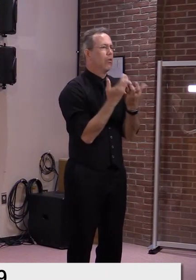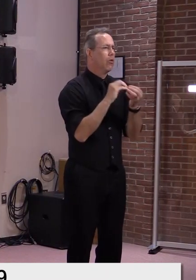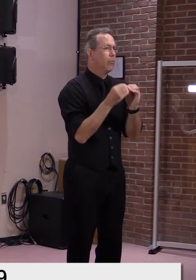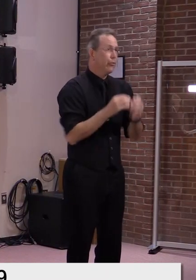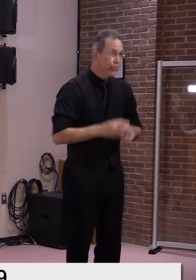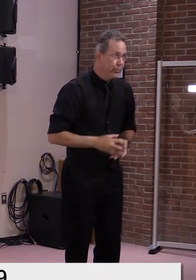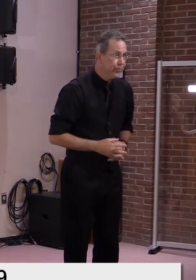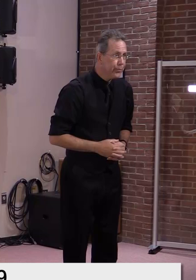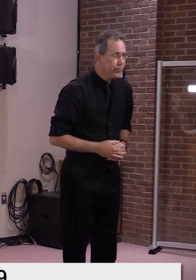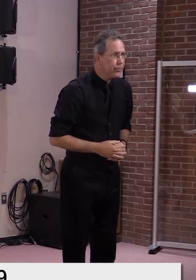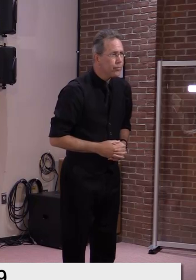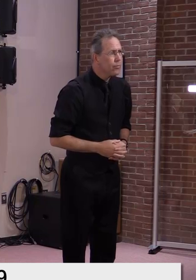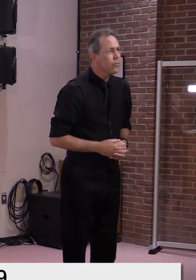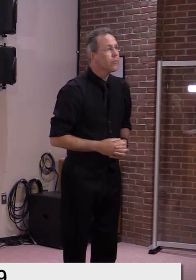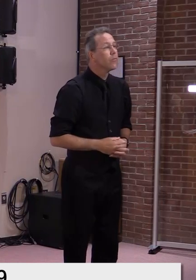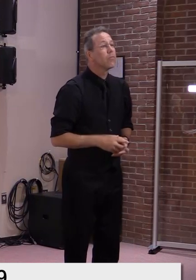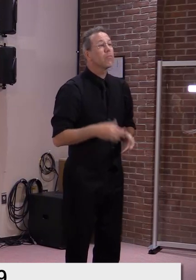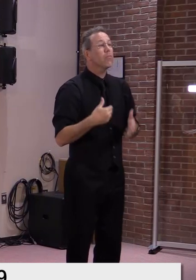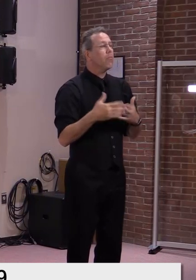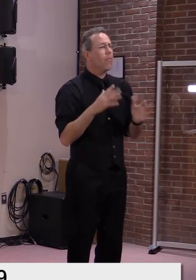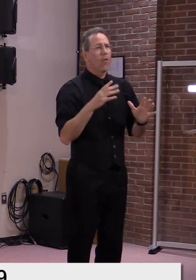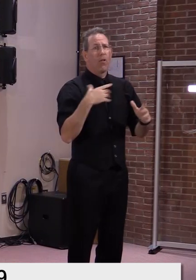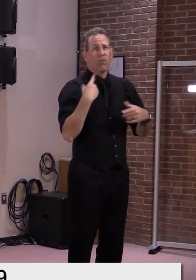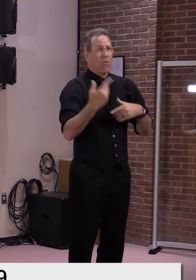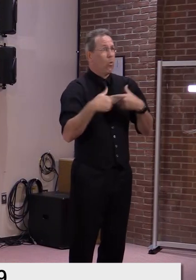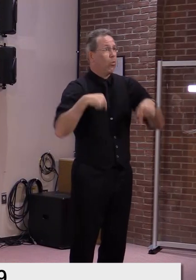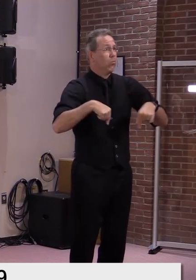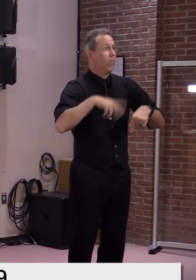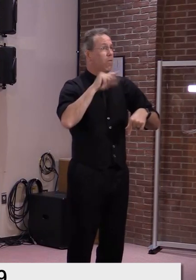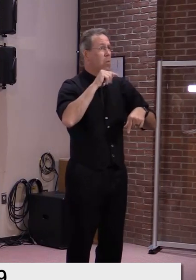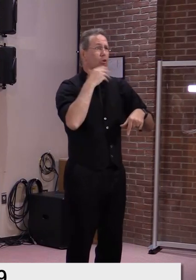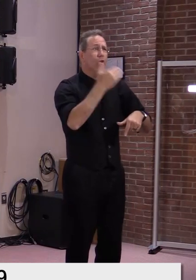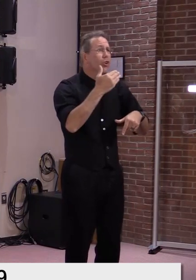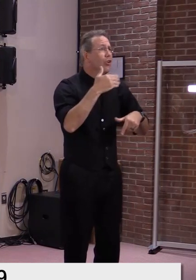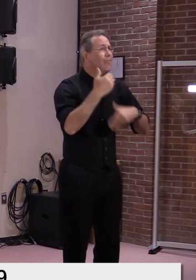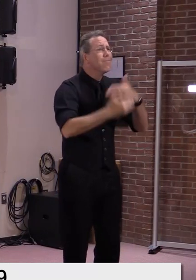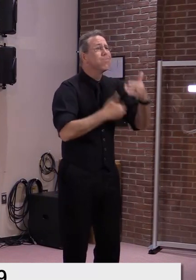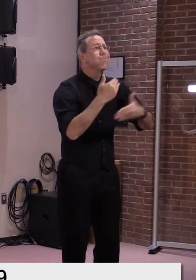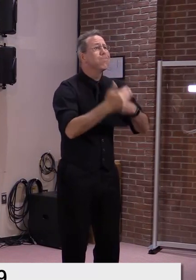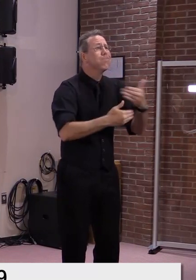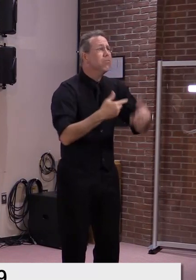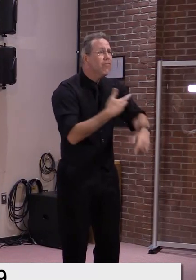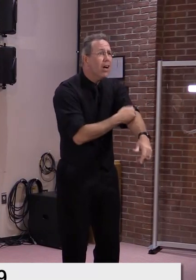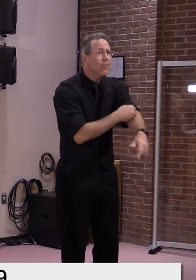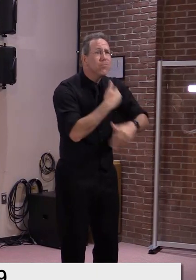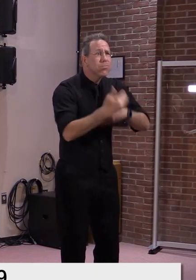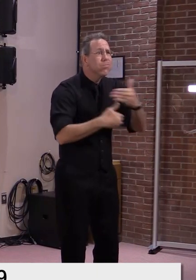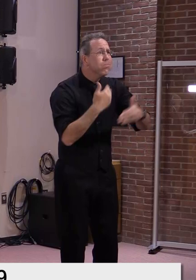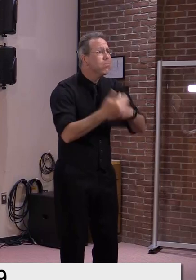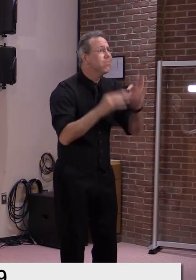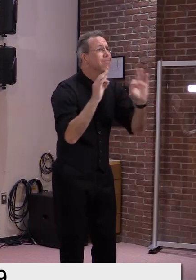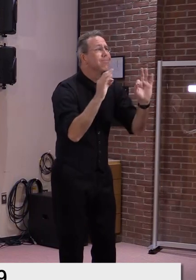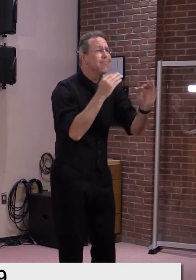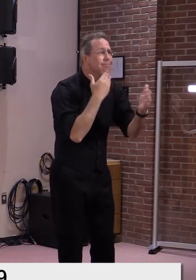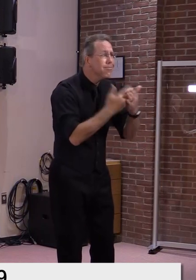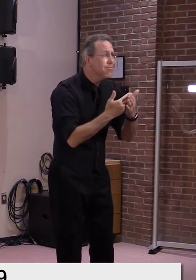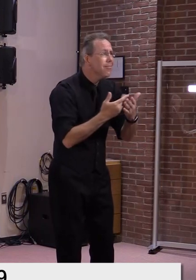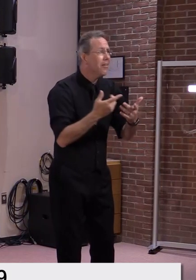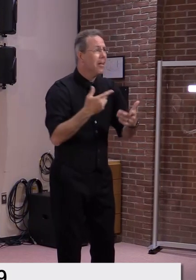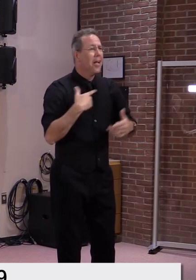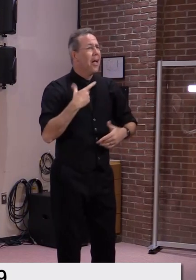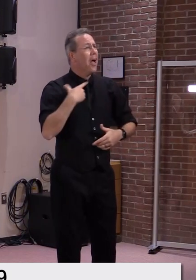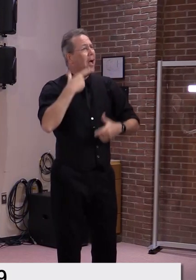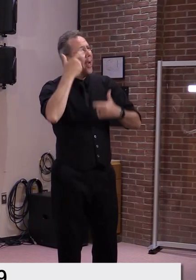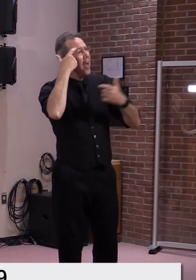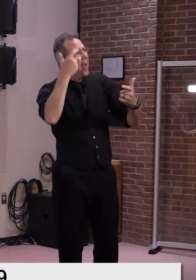our vaccination program, but we are being very careful not to overstate our progress. Until